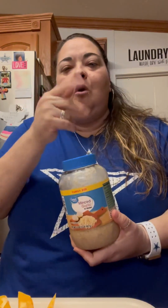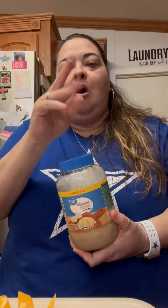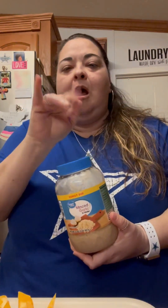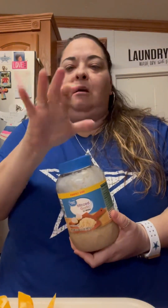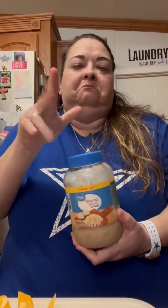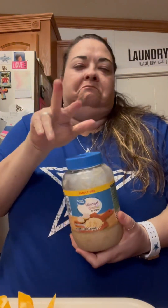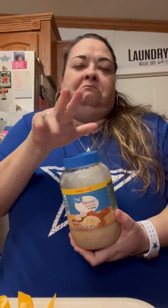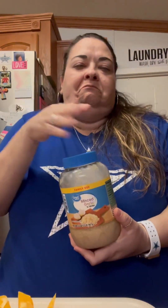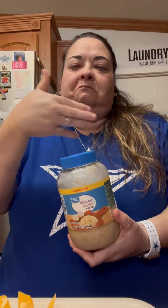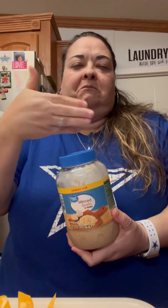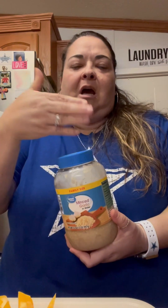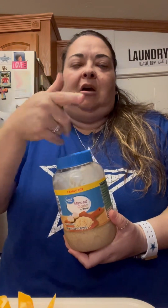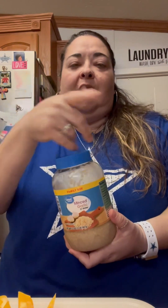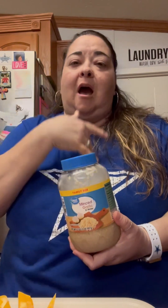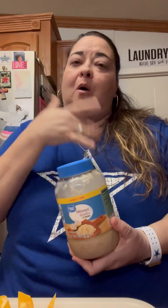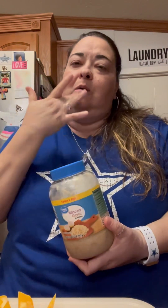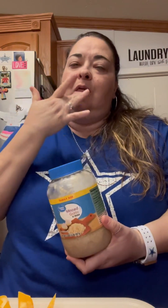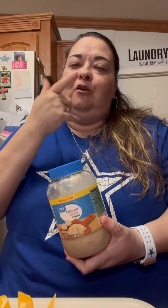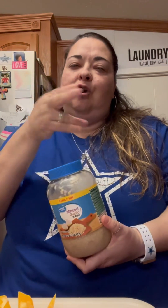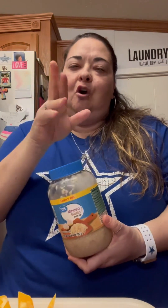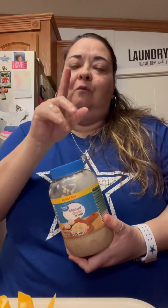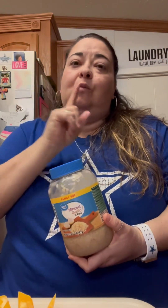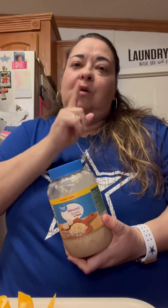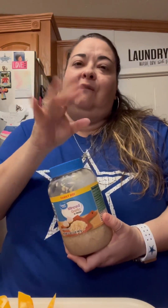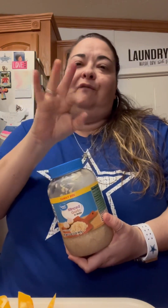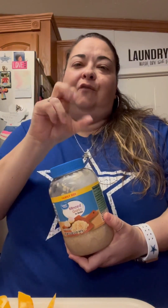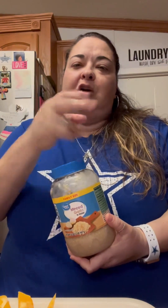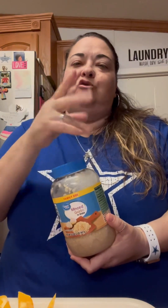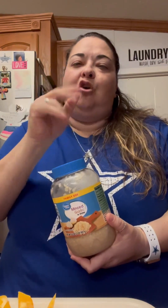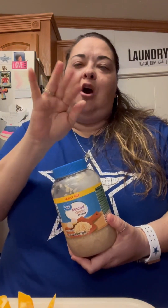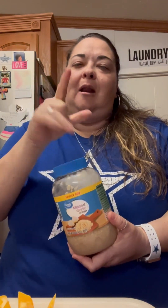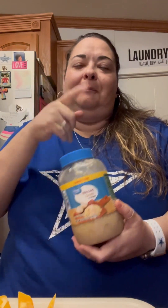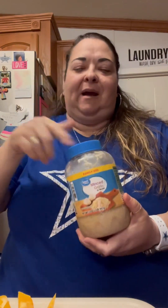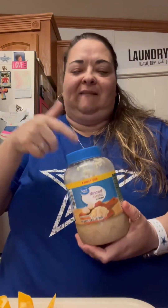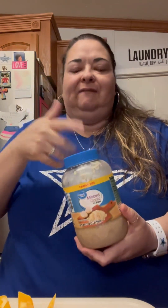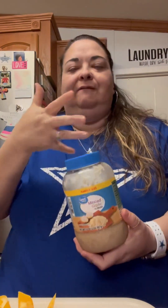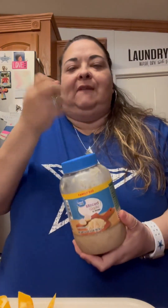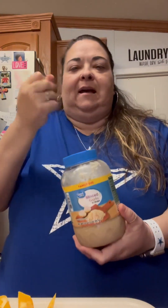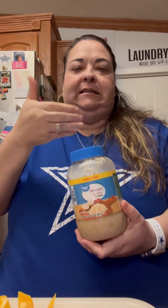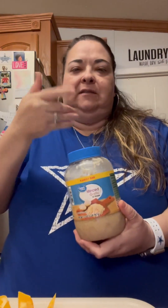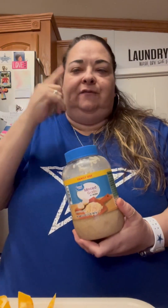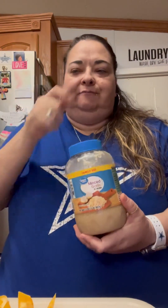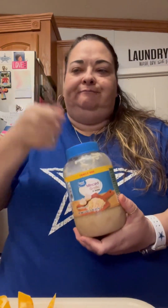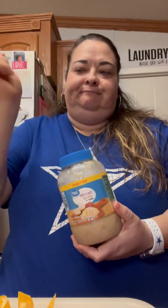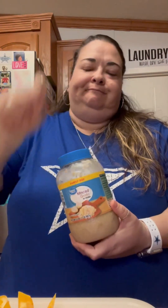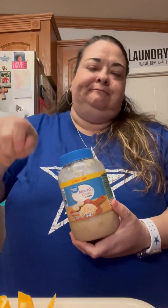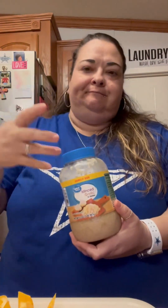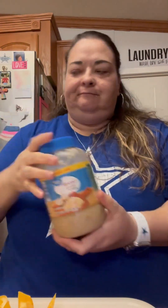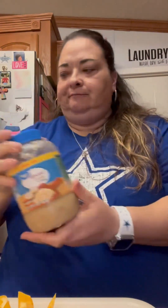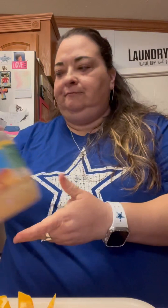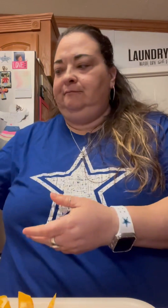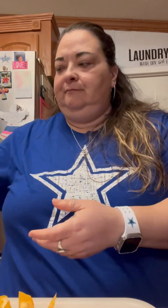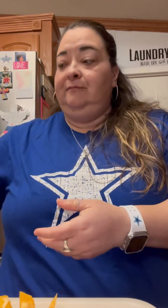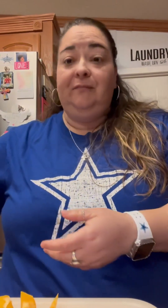You can use fresh garlic, whichever you prefer. I prefer fresh garlic, but this is faster and easier for me